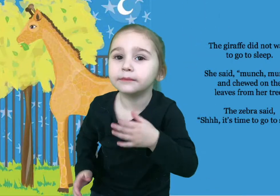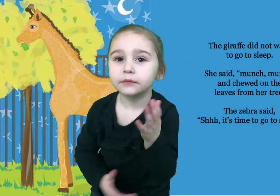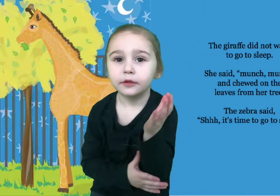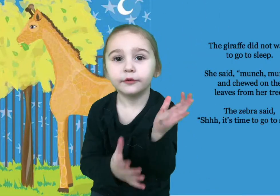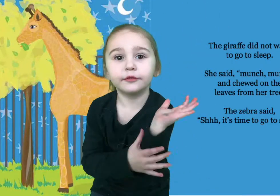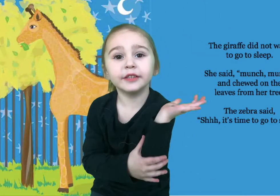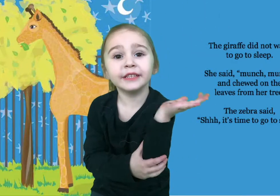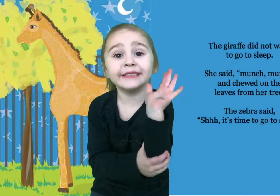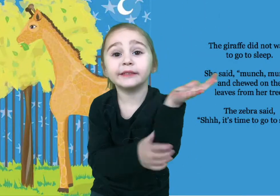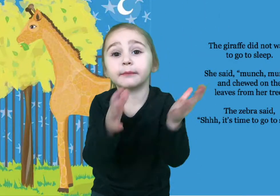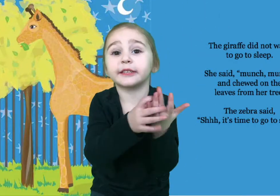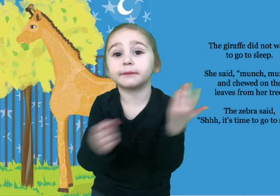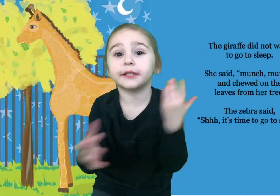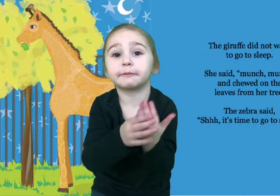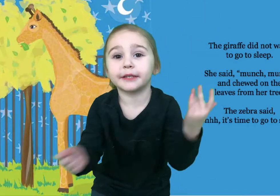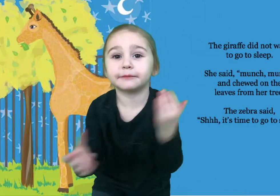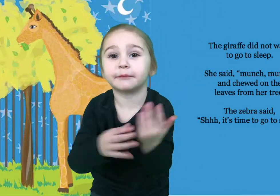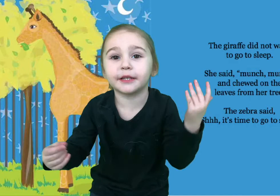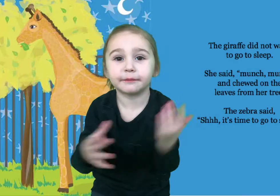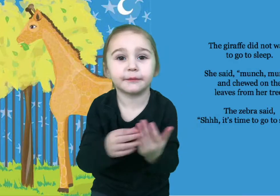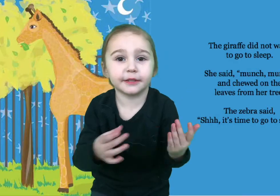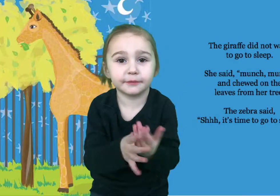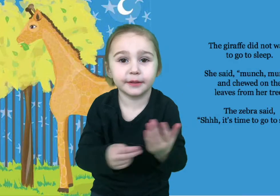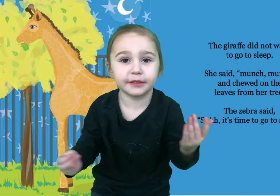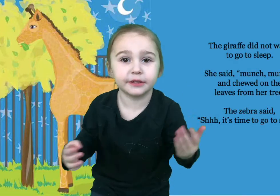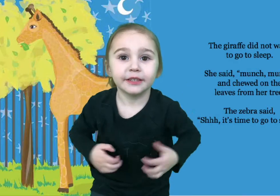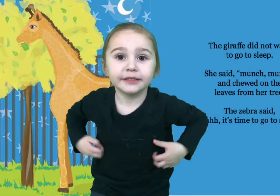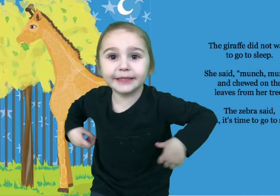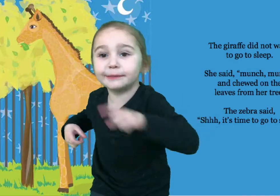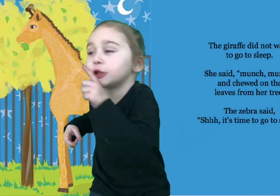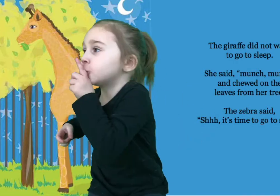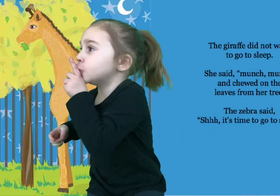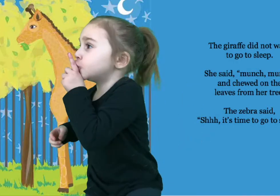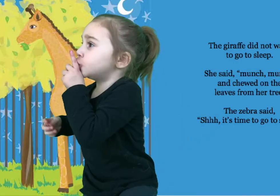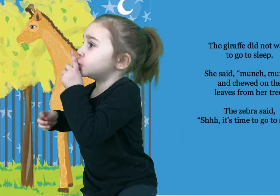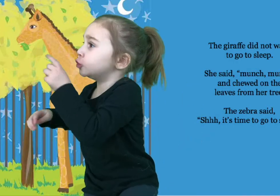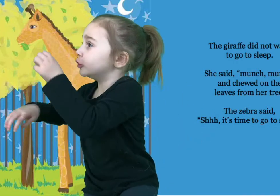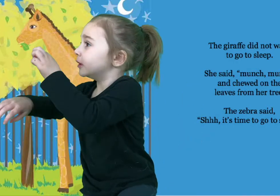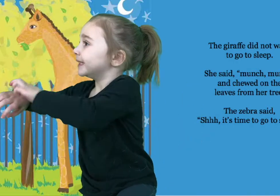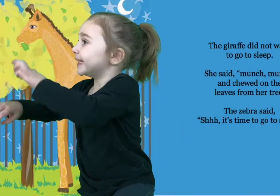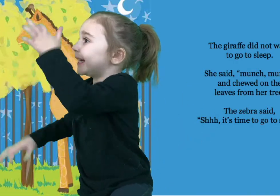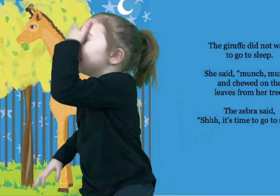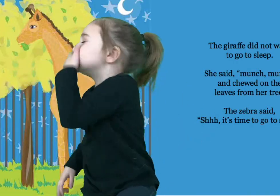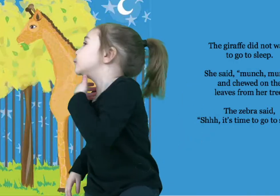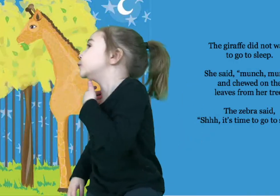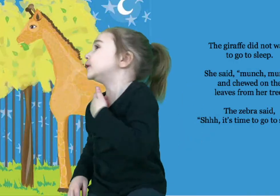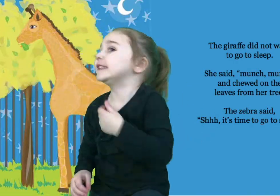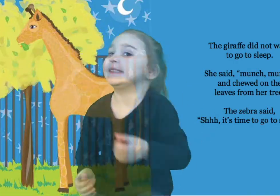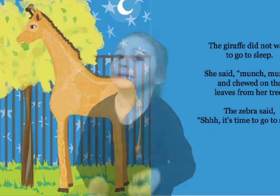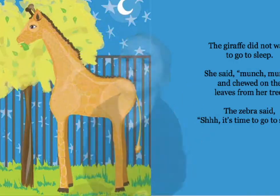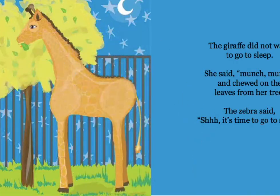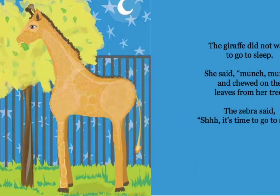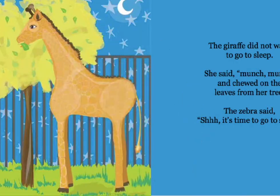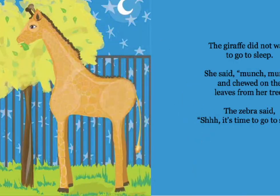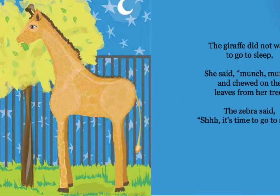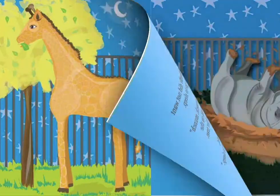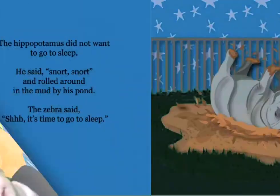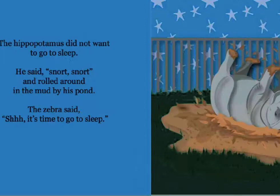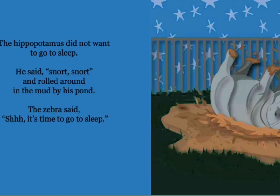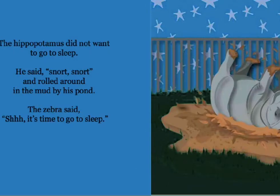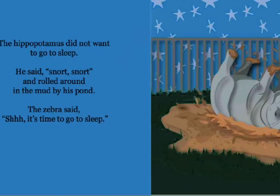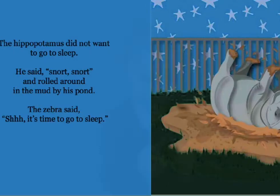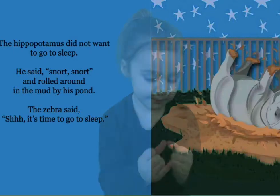She said, And chewed on the leaves from her tree. The zebra said, Shhh, it's time to go to sleep.